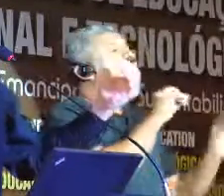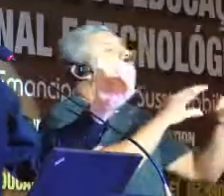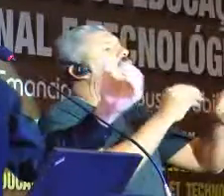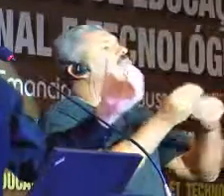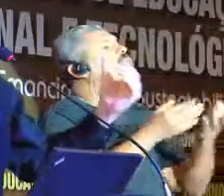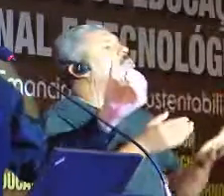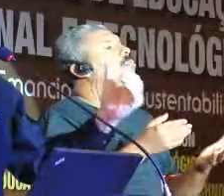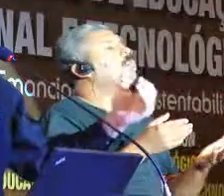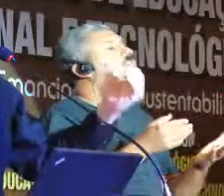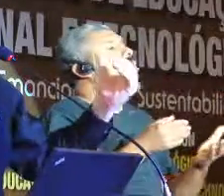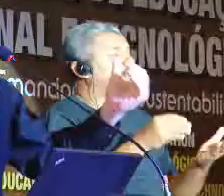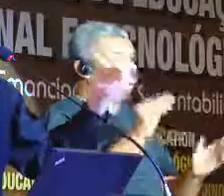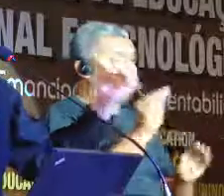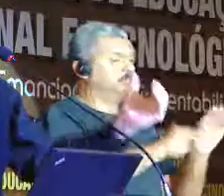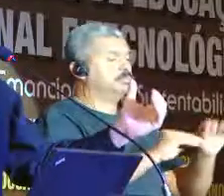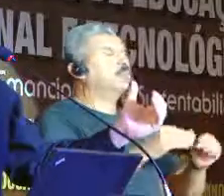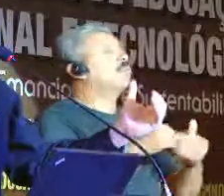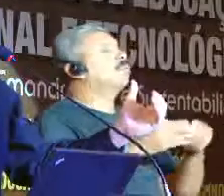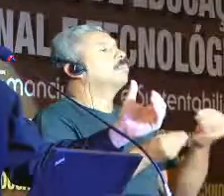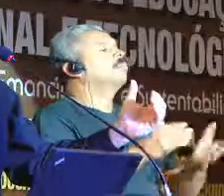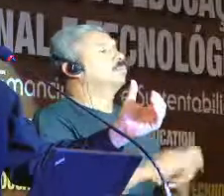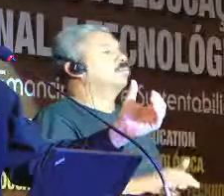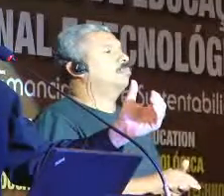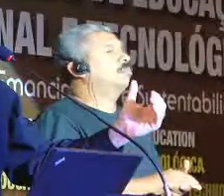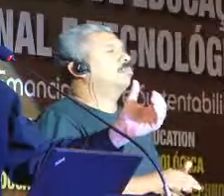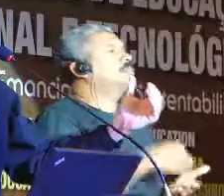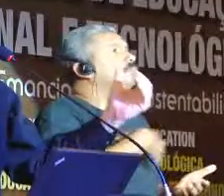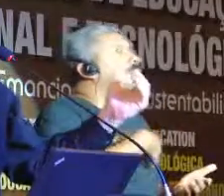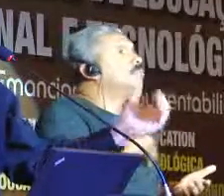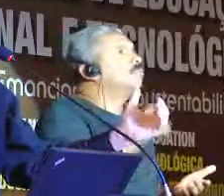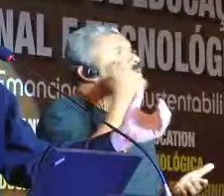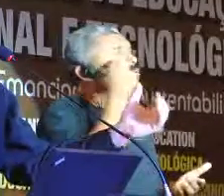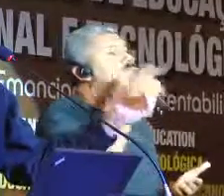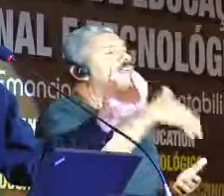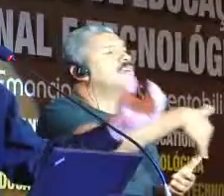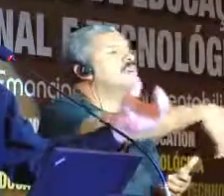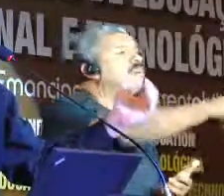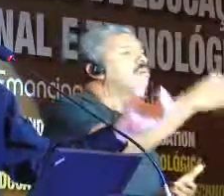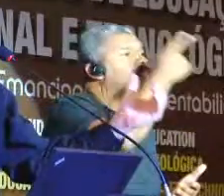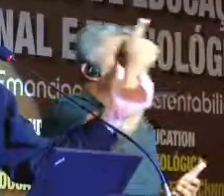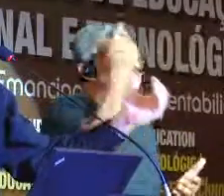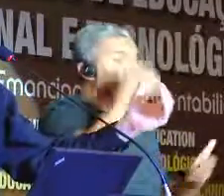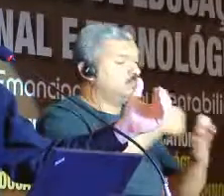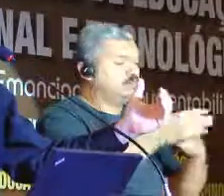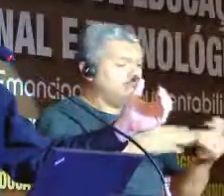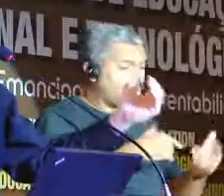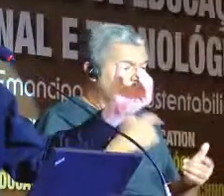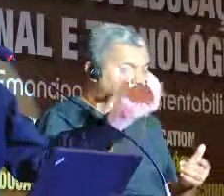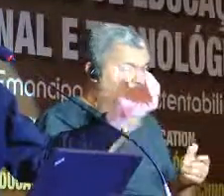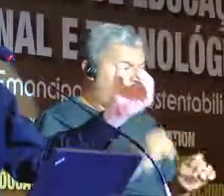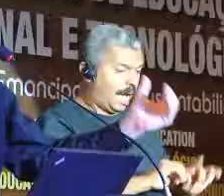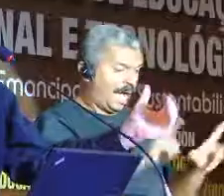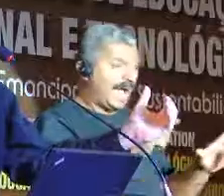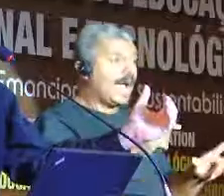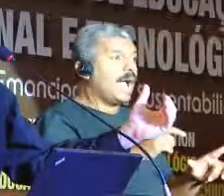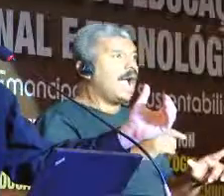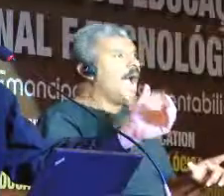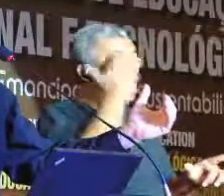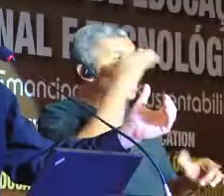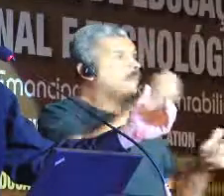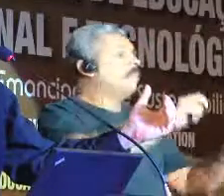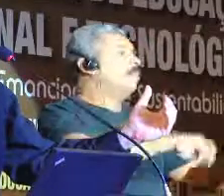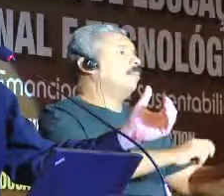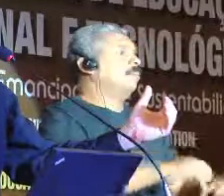that your university students learn today are good 42 years from today.